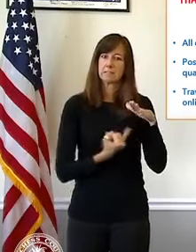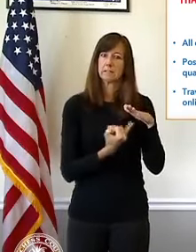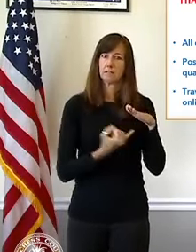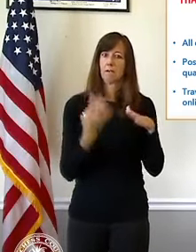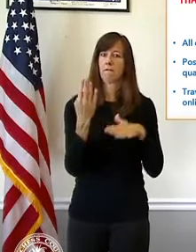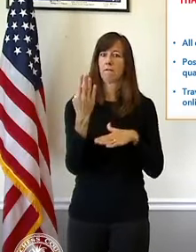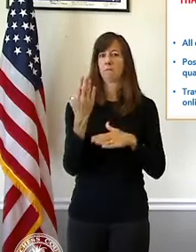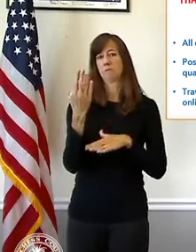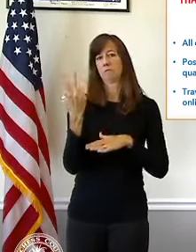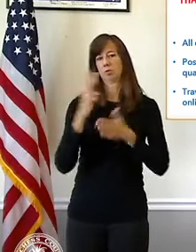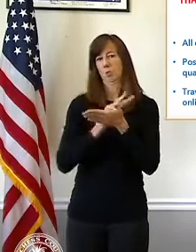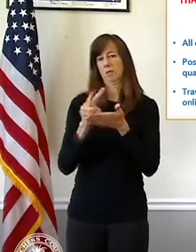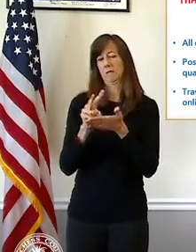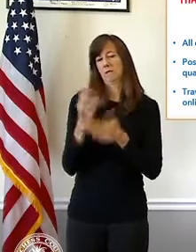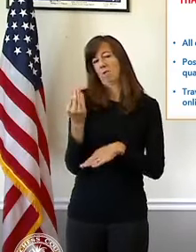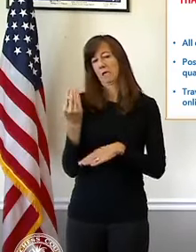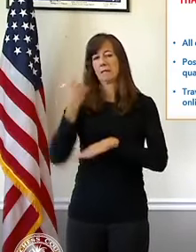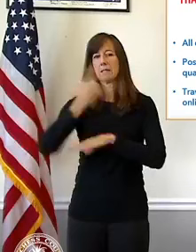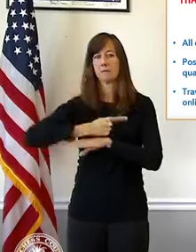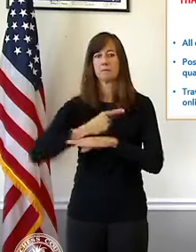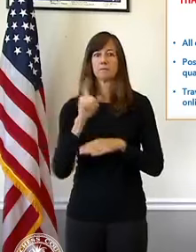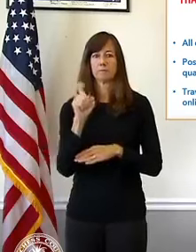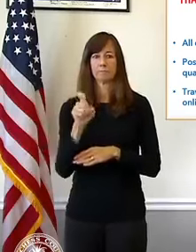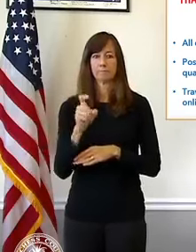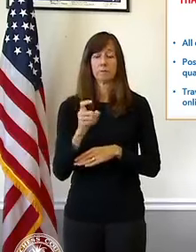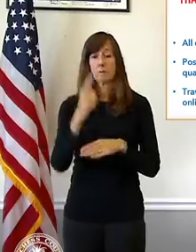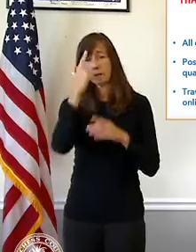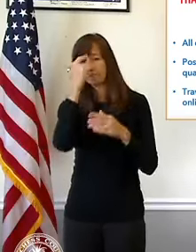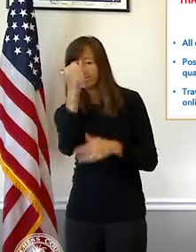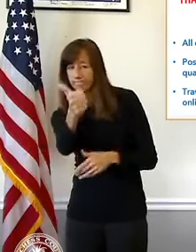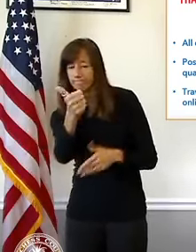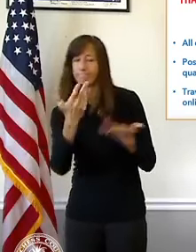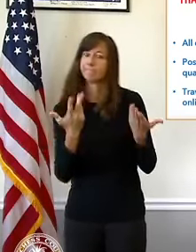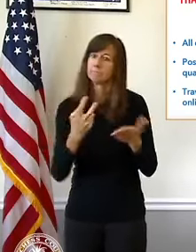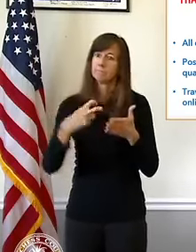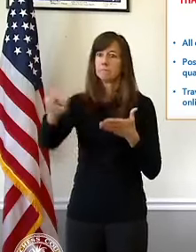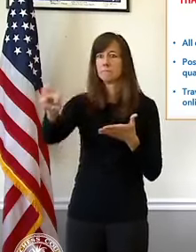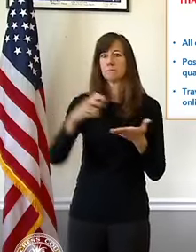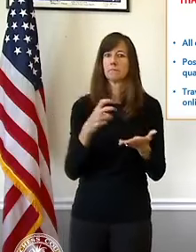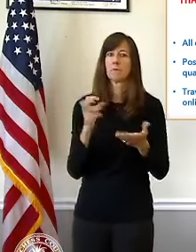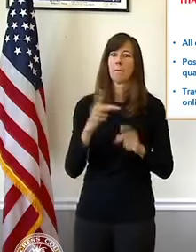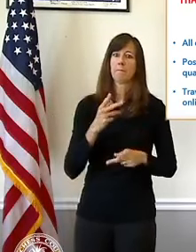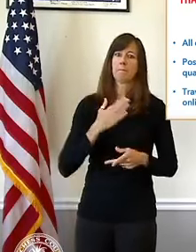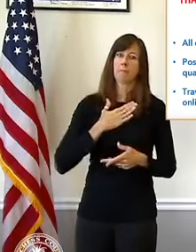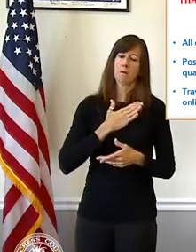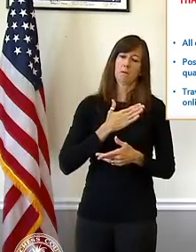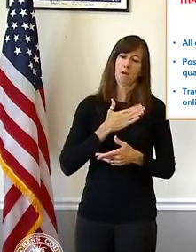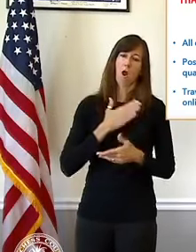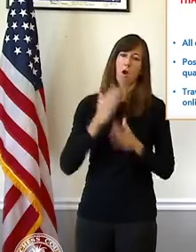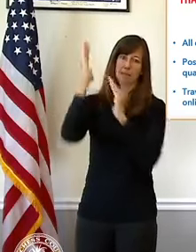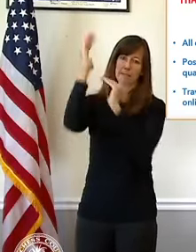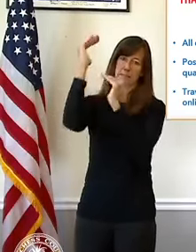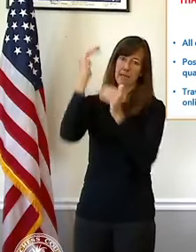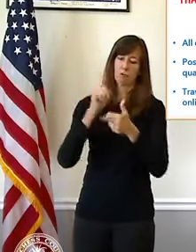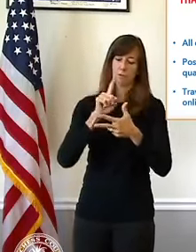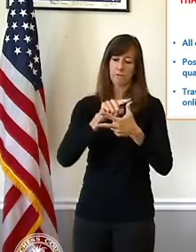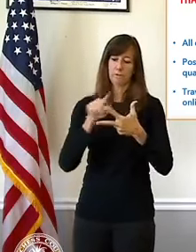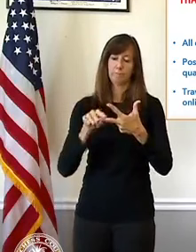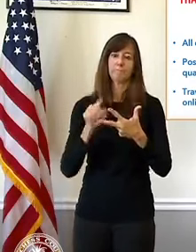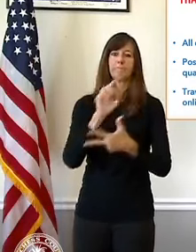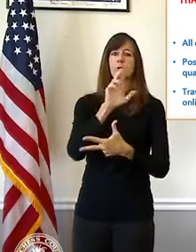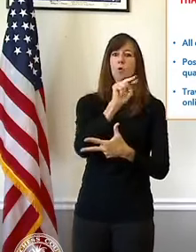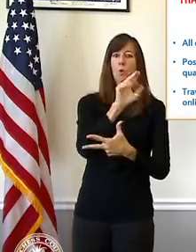disease. So as you make those choices, remember that is the expectation of the state of New York, New Jersey, and Connecticut.